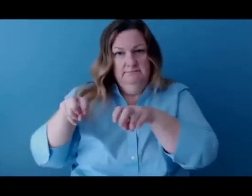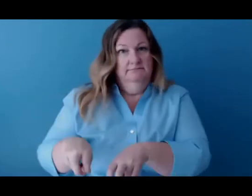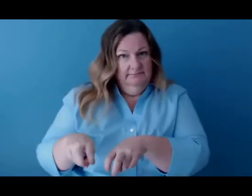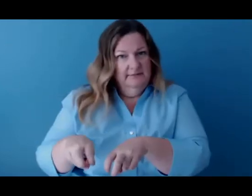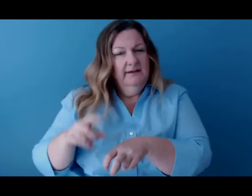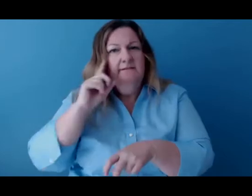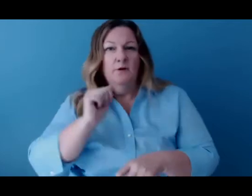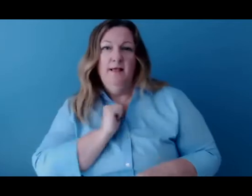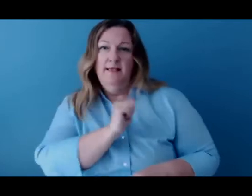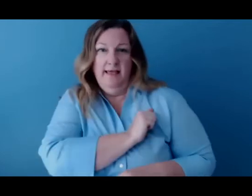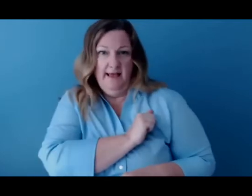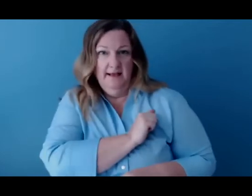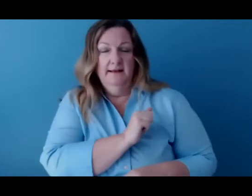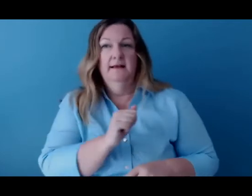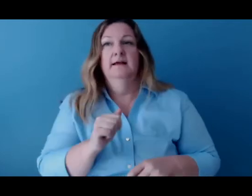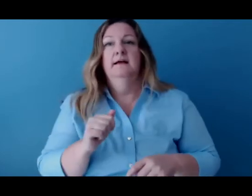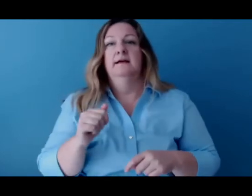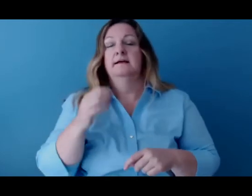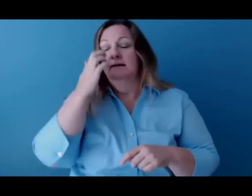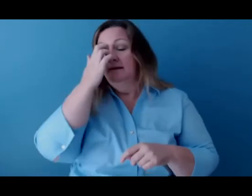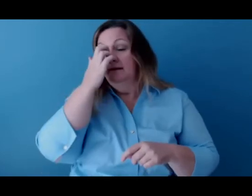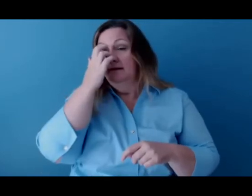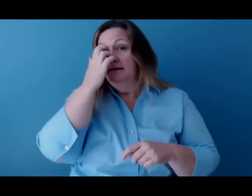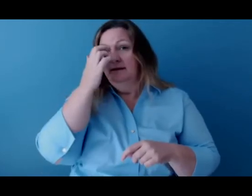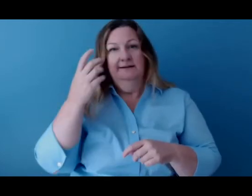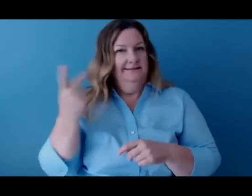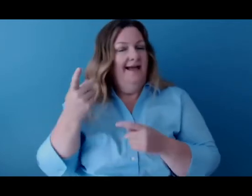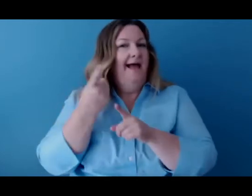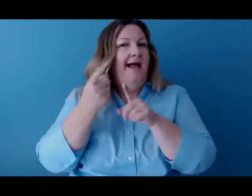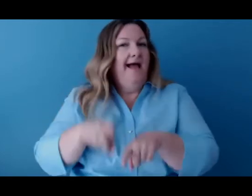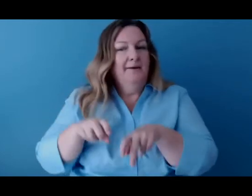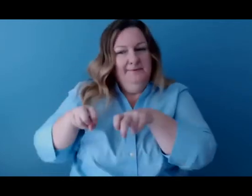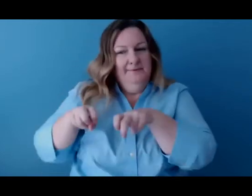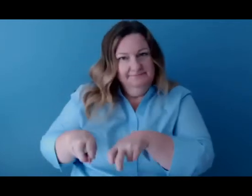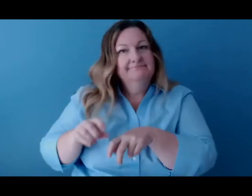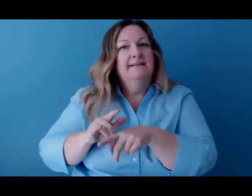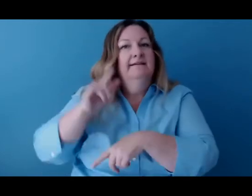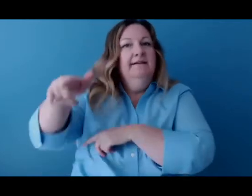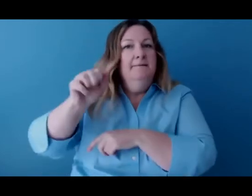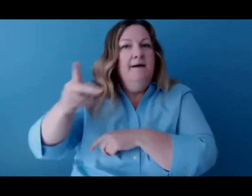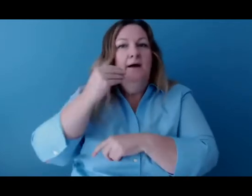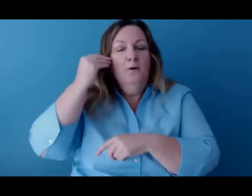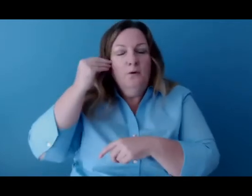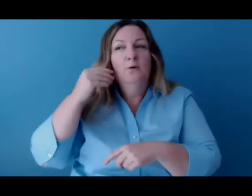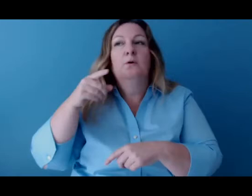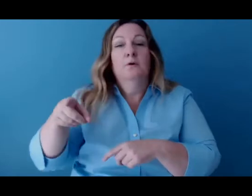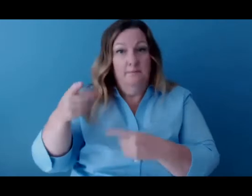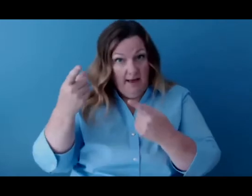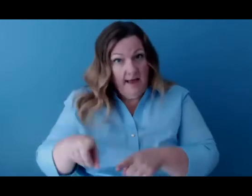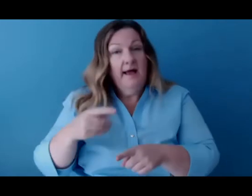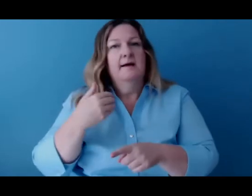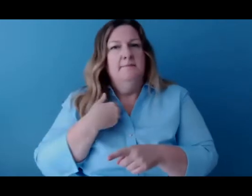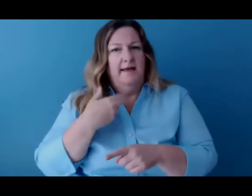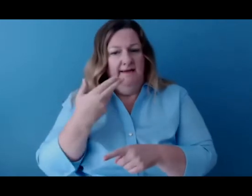Atlanta. He was going back to DC, and they were doing the vote the next day to get the 3-digit hotline voted. It was almost